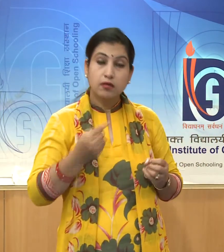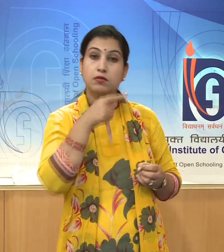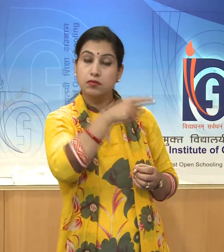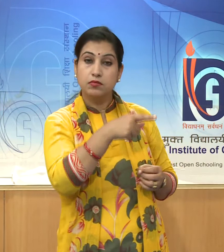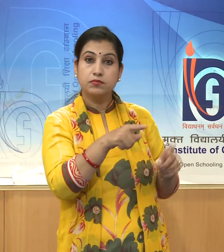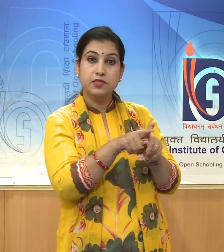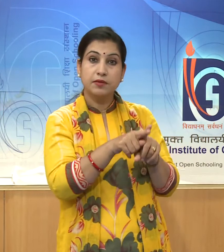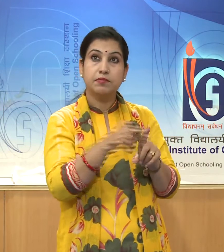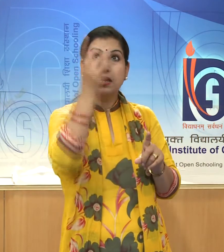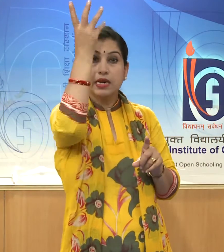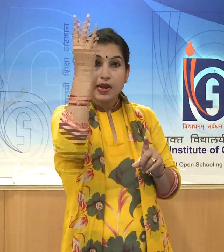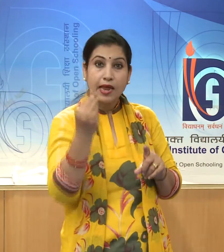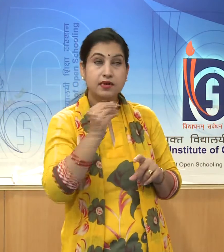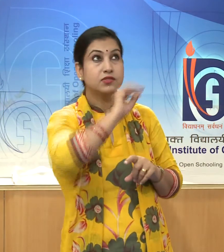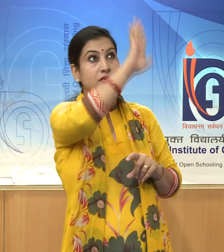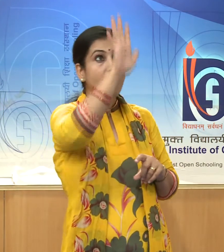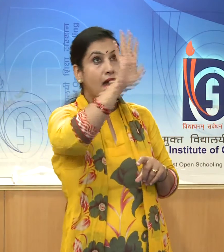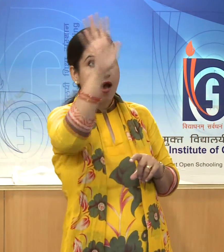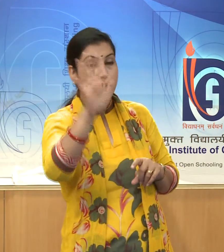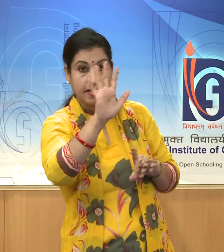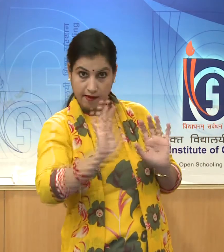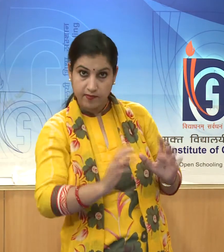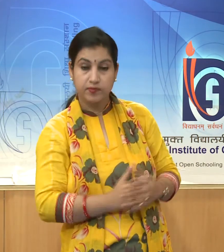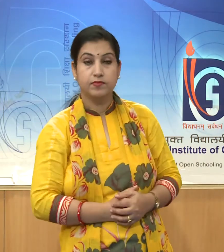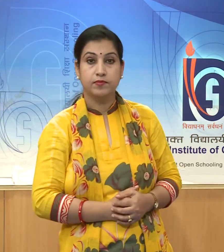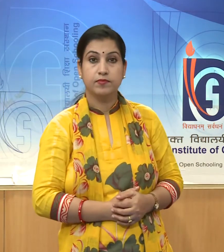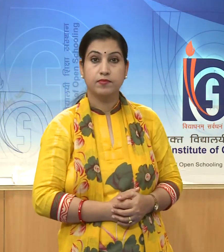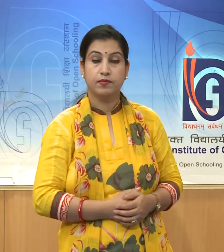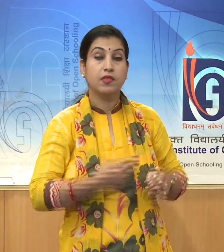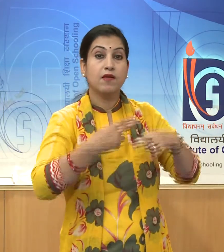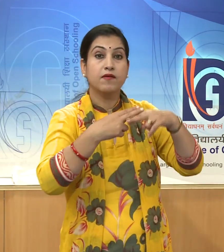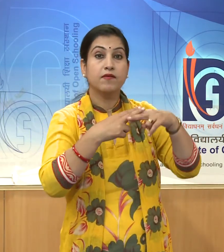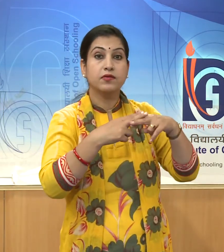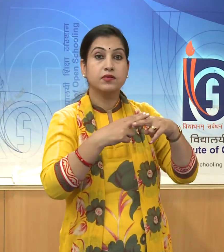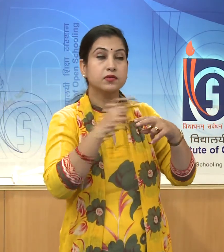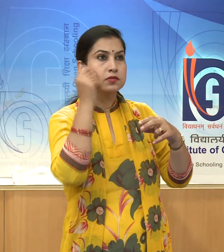is the night sky filled with stars.